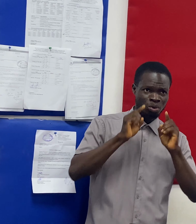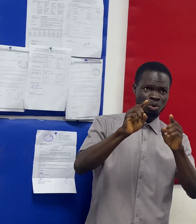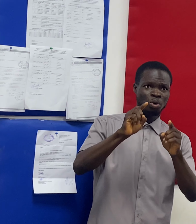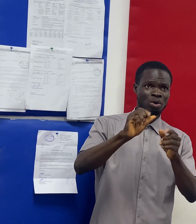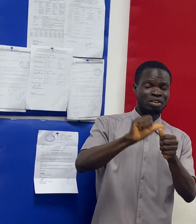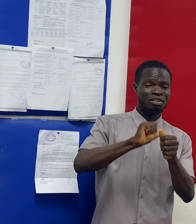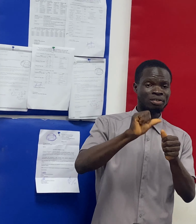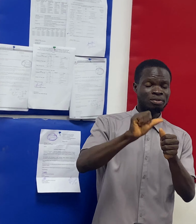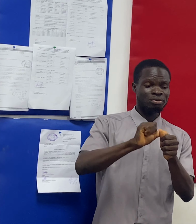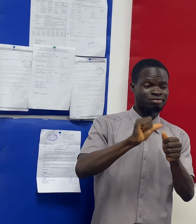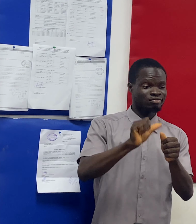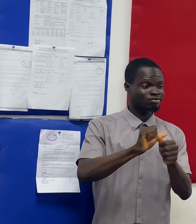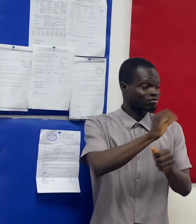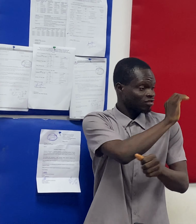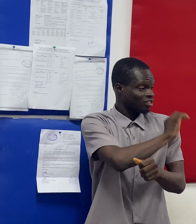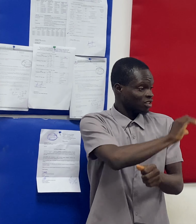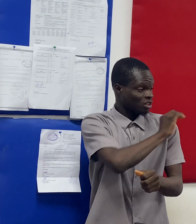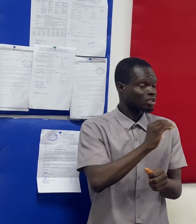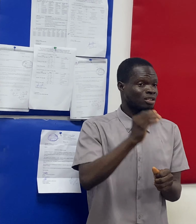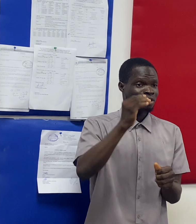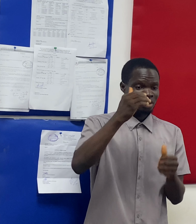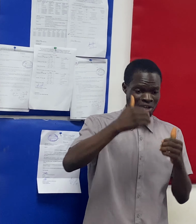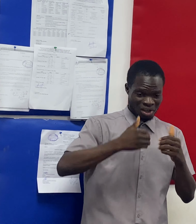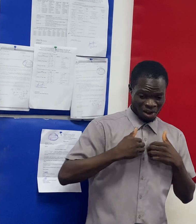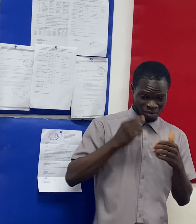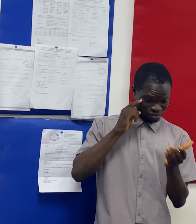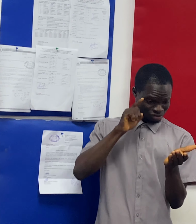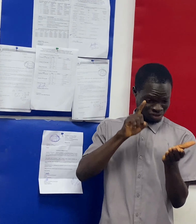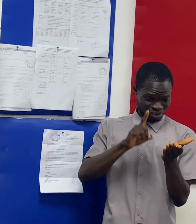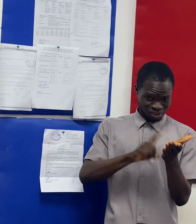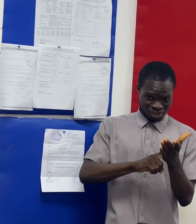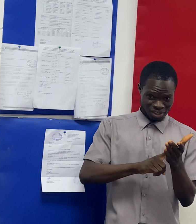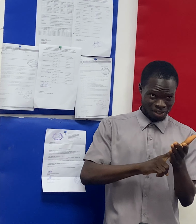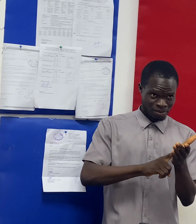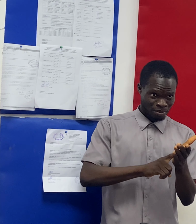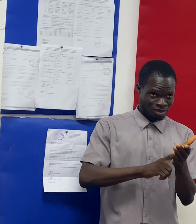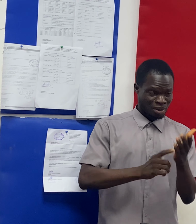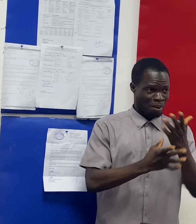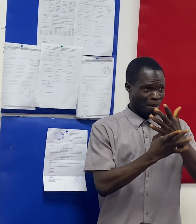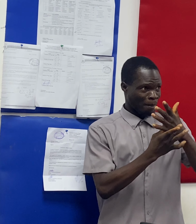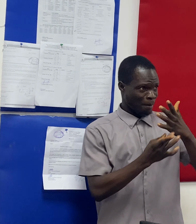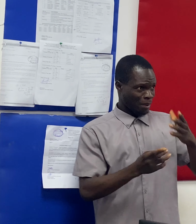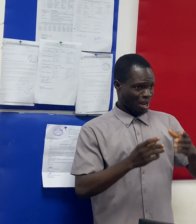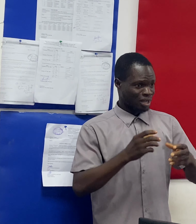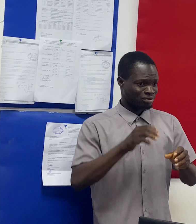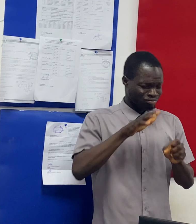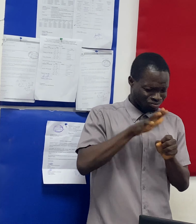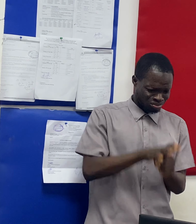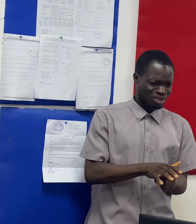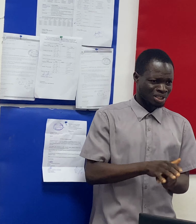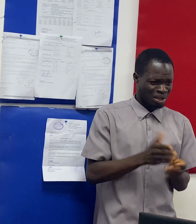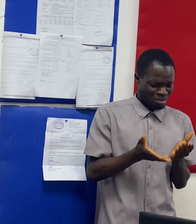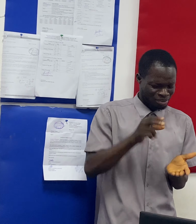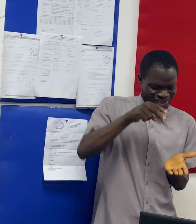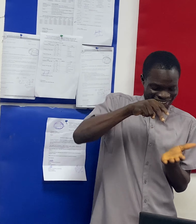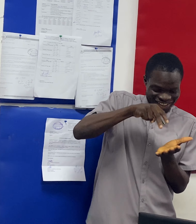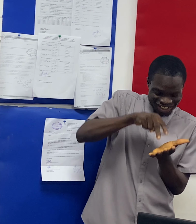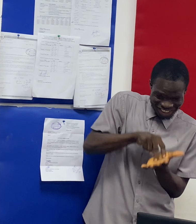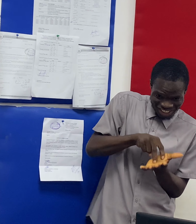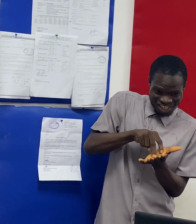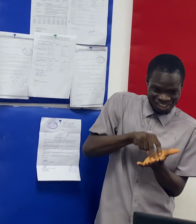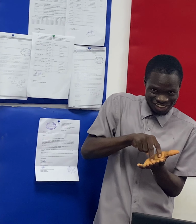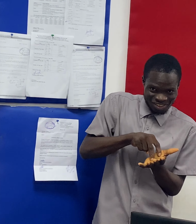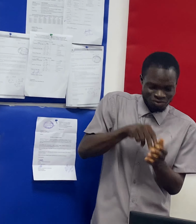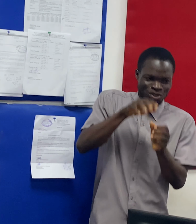clinic, they have to check your vitals, and that includes you standing on the scale for them to take your